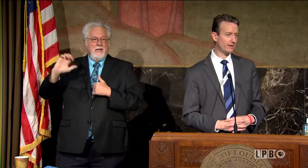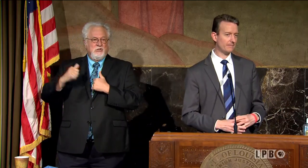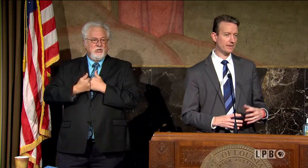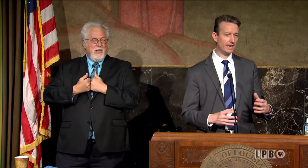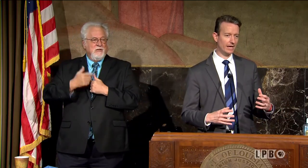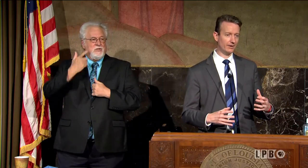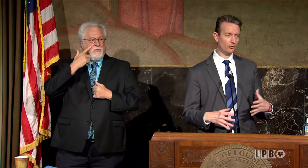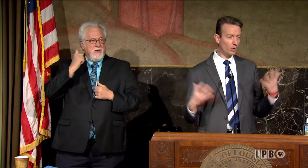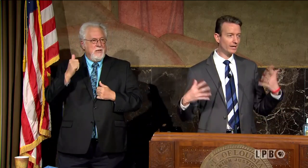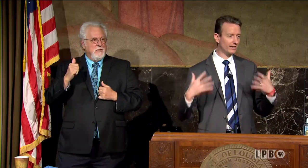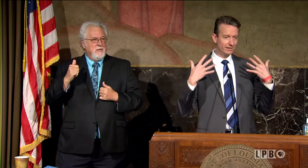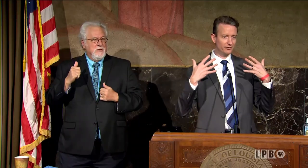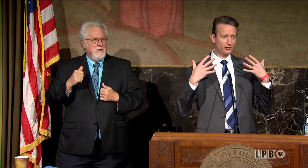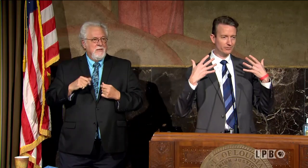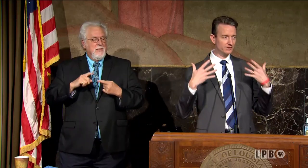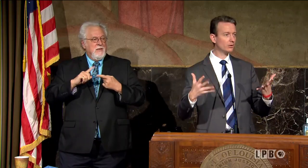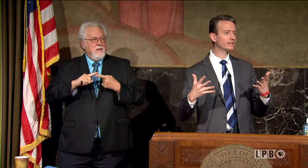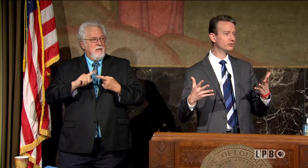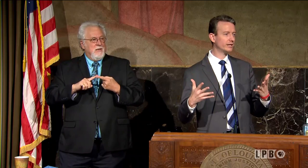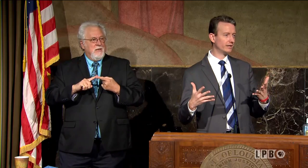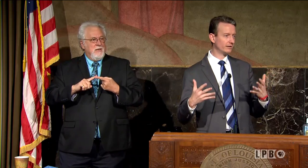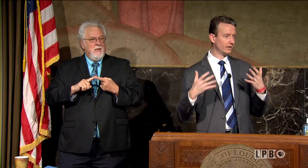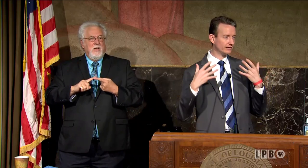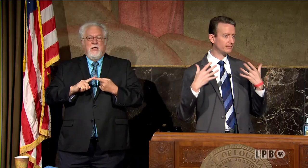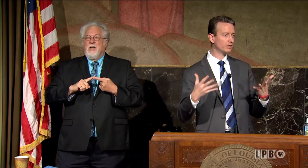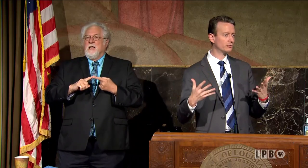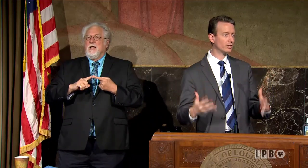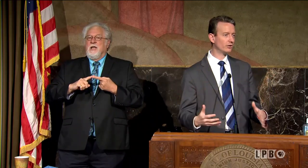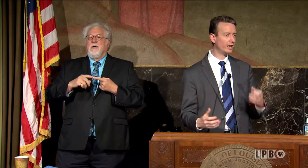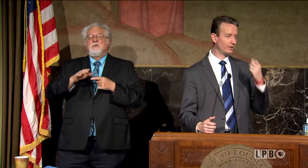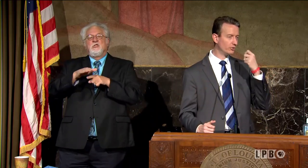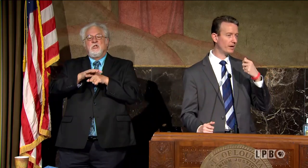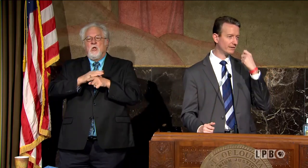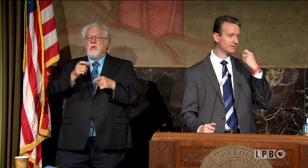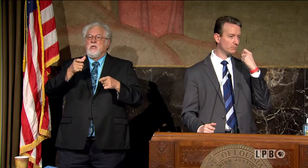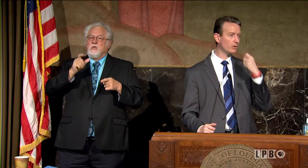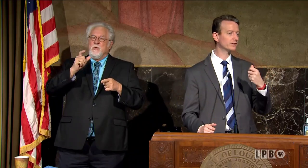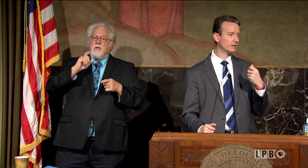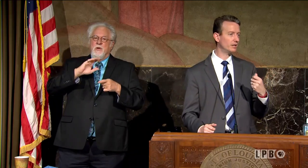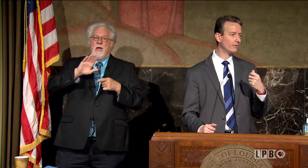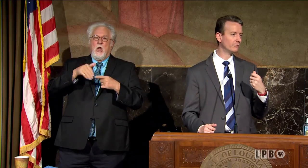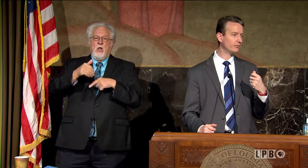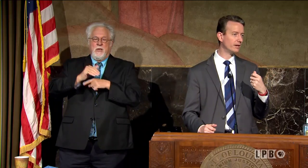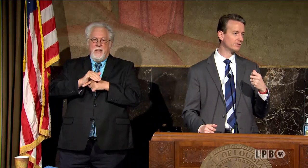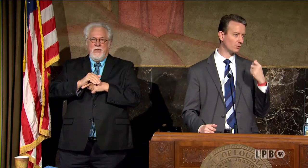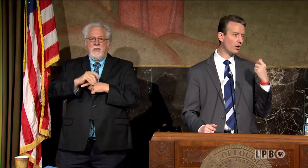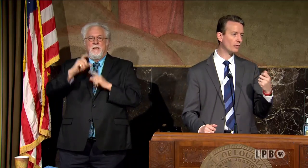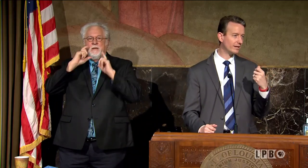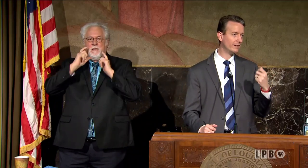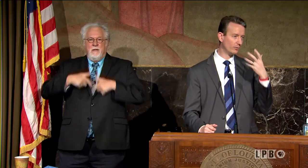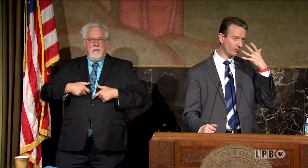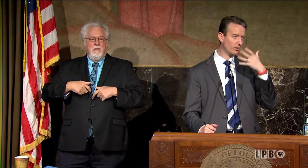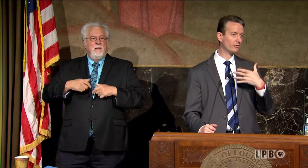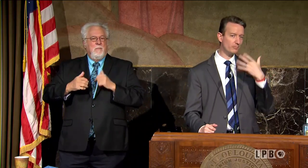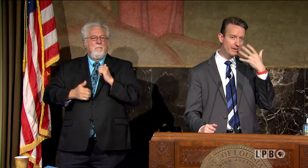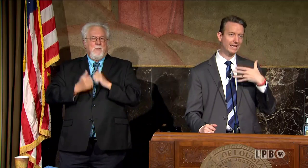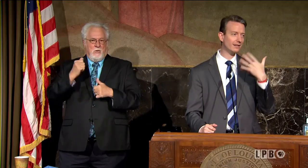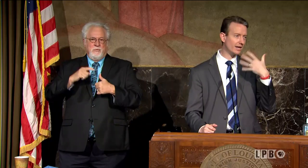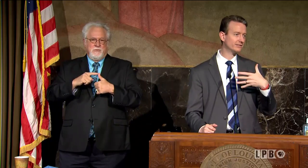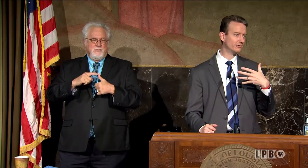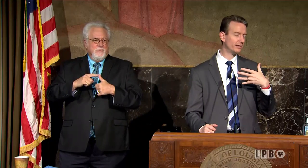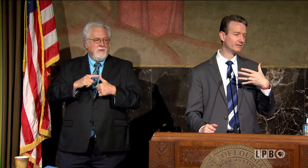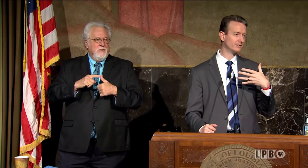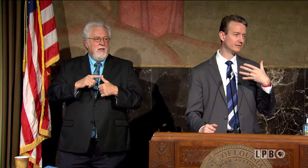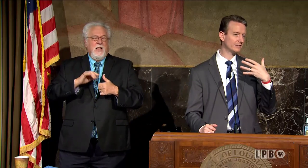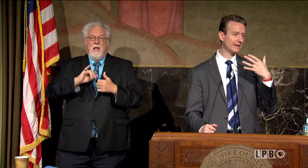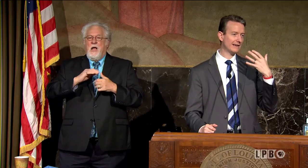of, one, if you're slowly sipping a drink all night, your mask is mostly going to be off of your face. So already there, we have one of our main